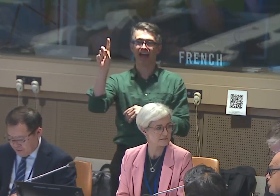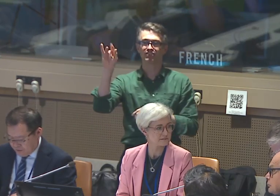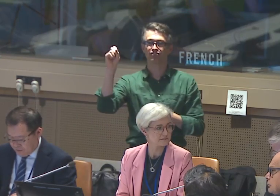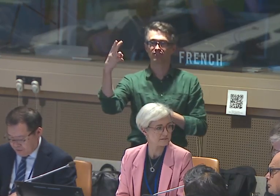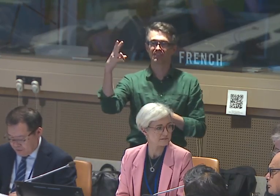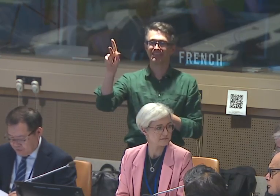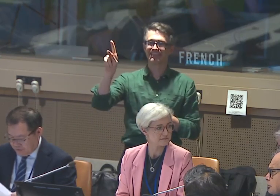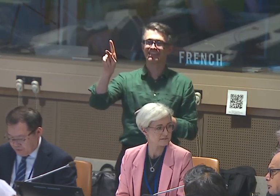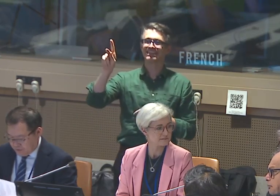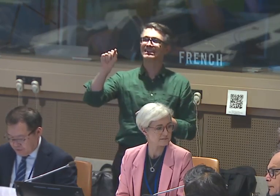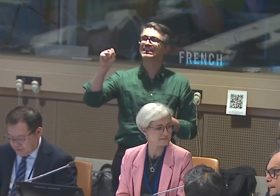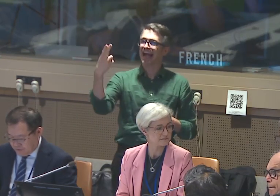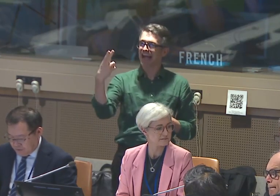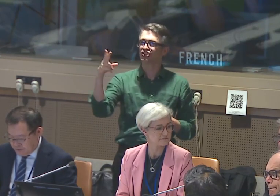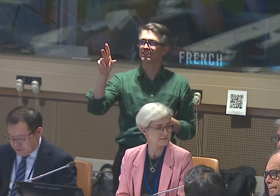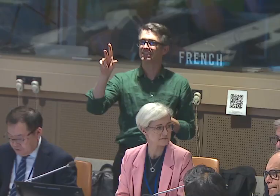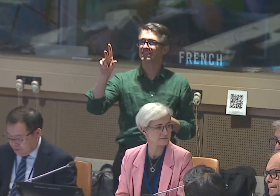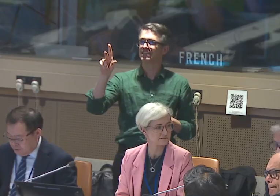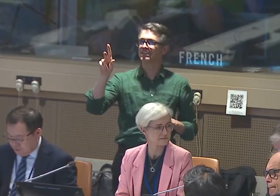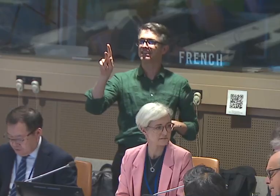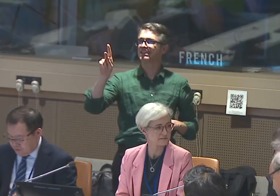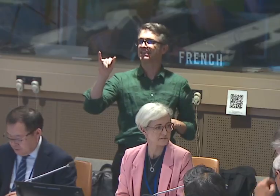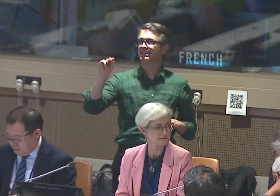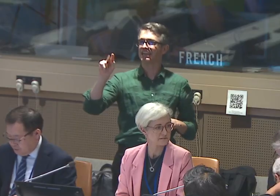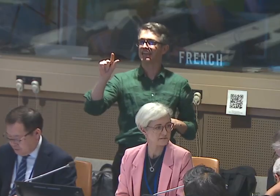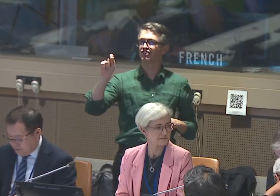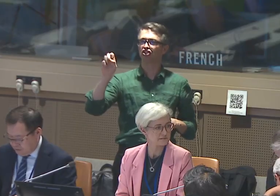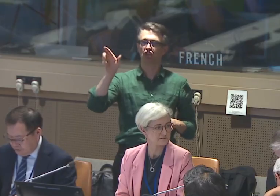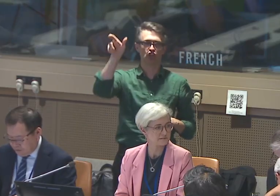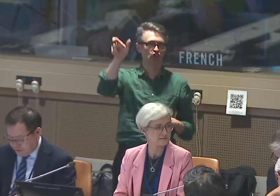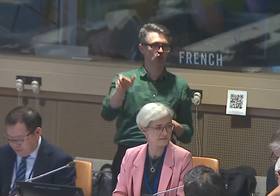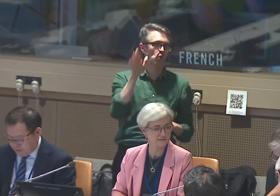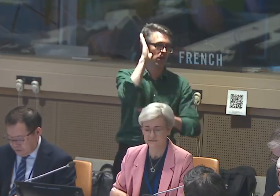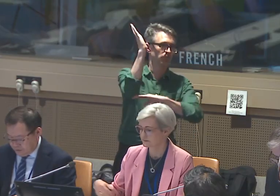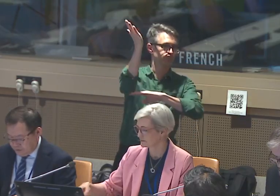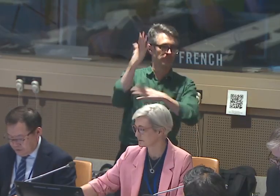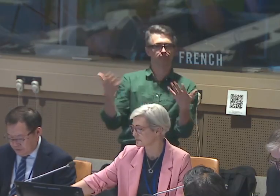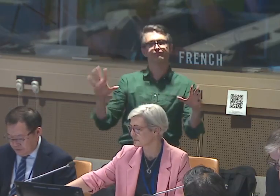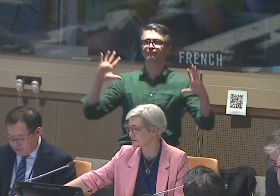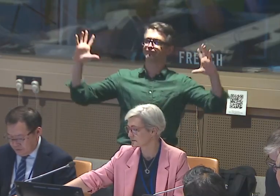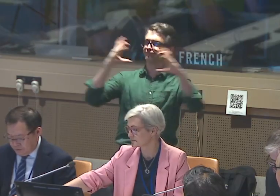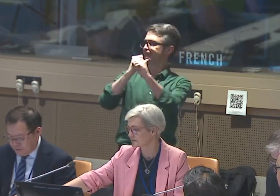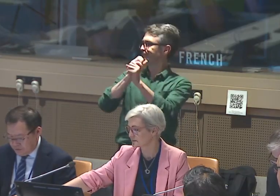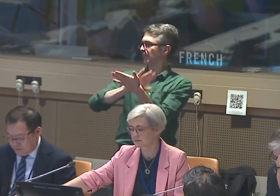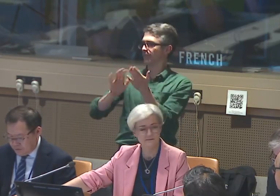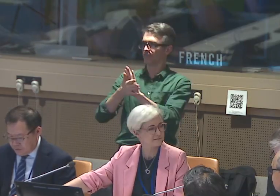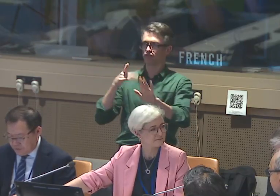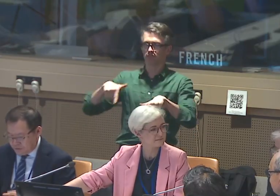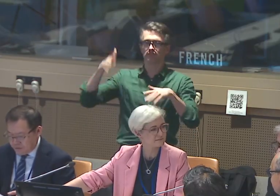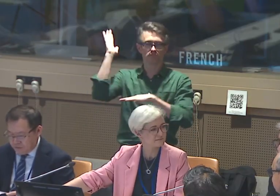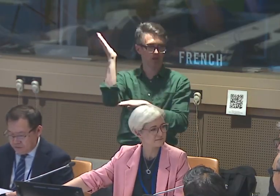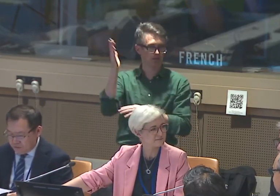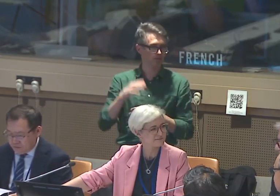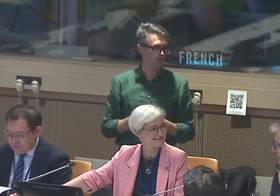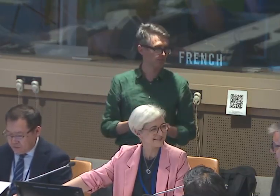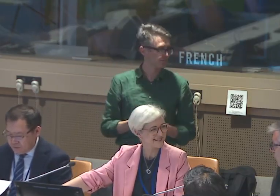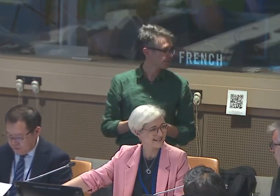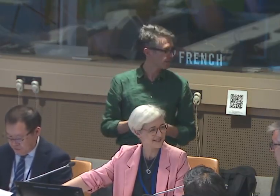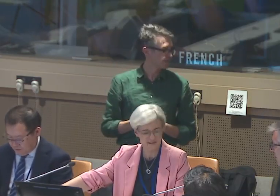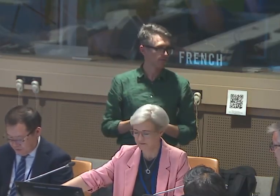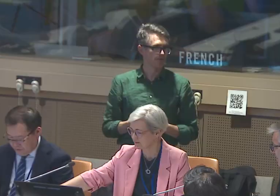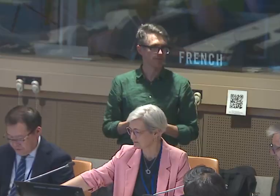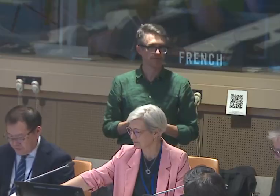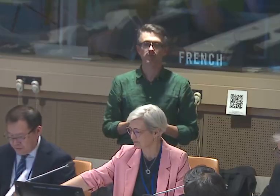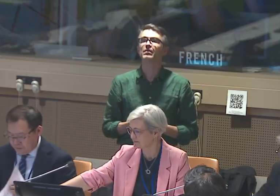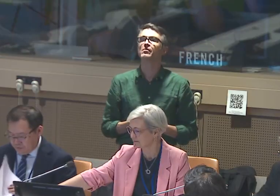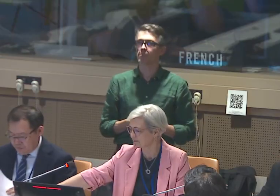mission. So without any further ado, I will give the floor to Astrid Arnisch, Senior Policy Advisor with BMZ, to